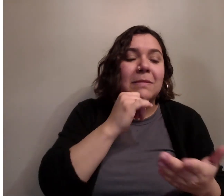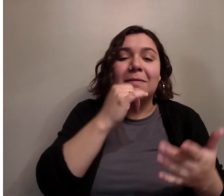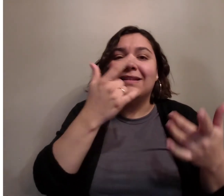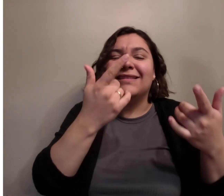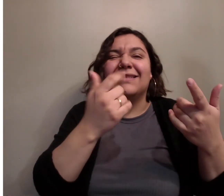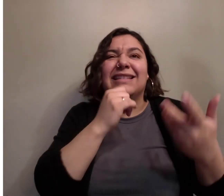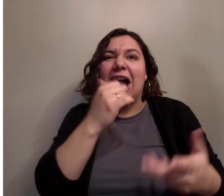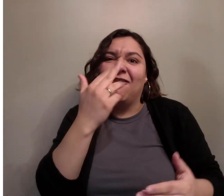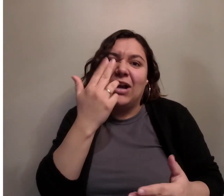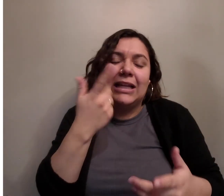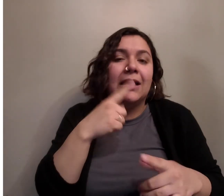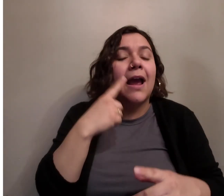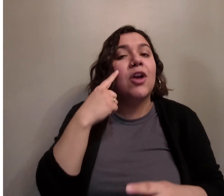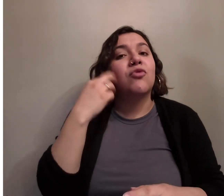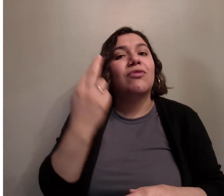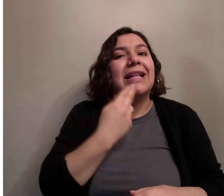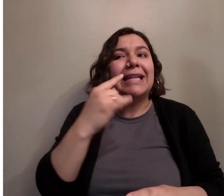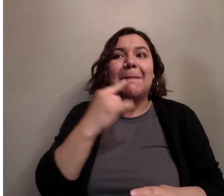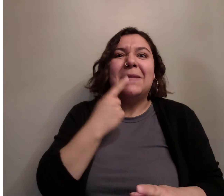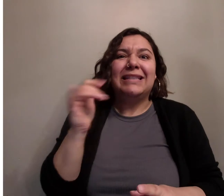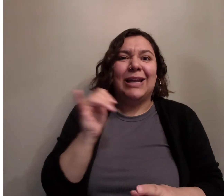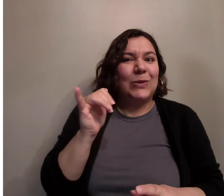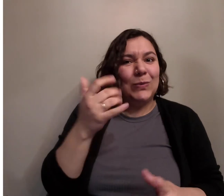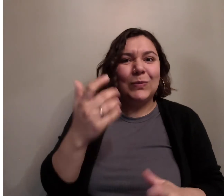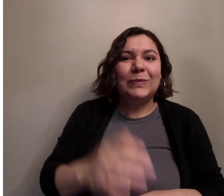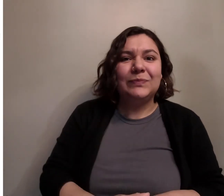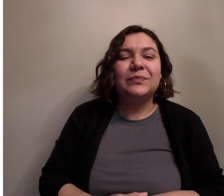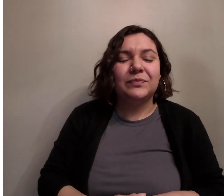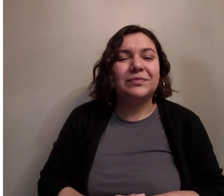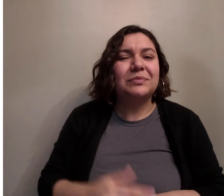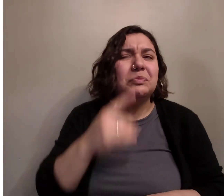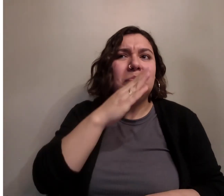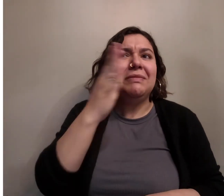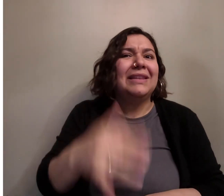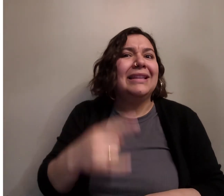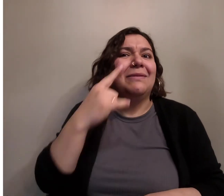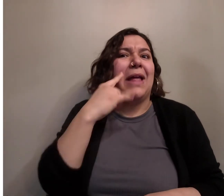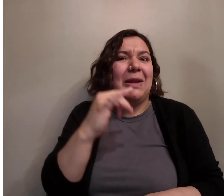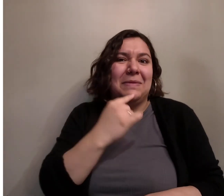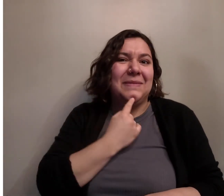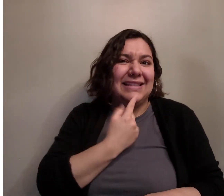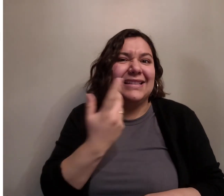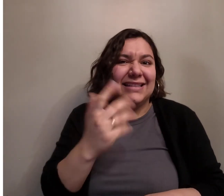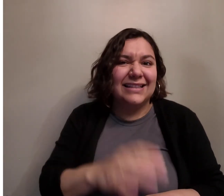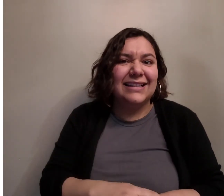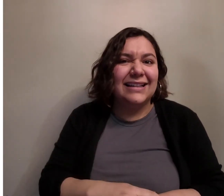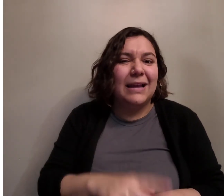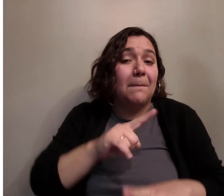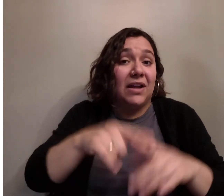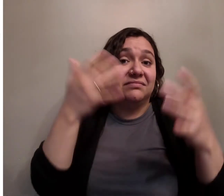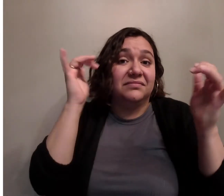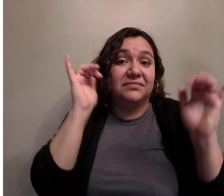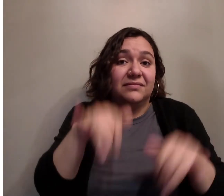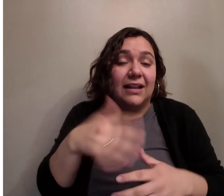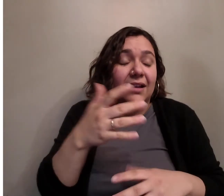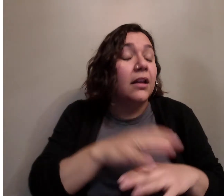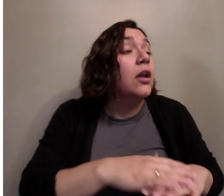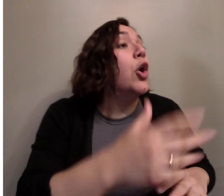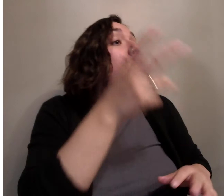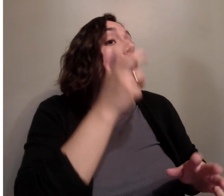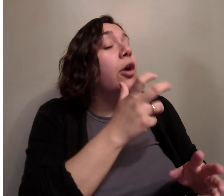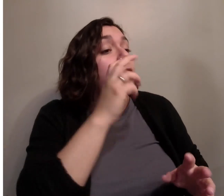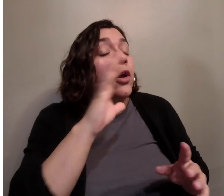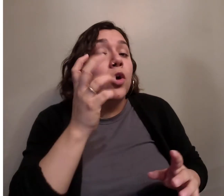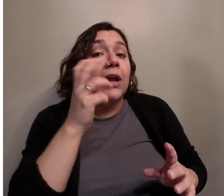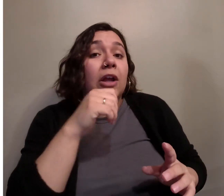wrong or the stuff that doesn't quite land. I find myself missing that stuff just as well. which I never thought I would miss. And there you go.